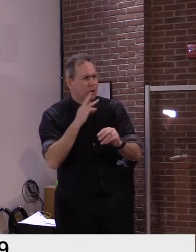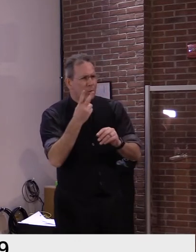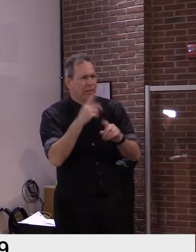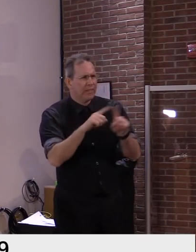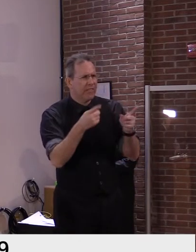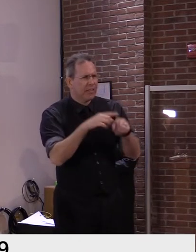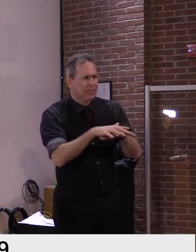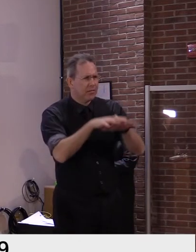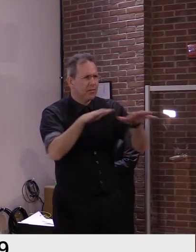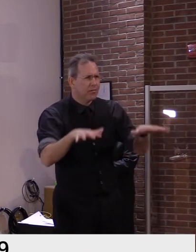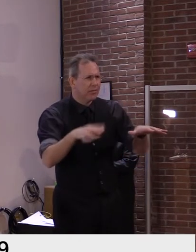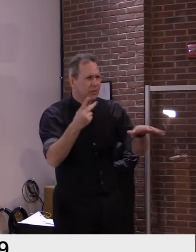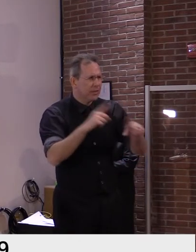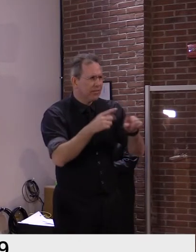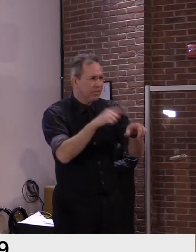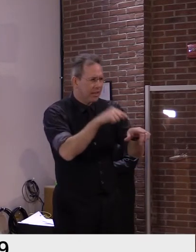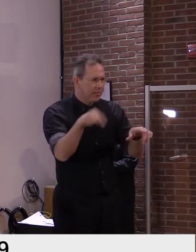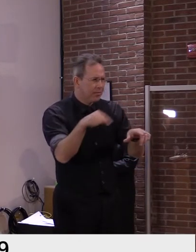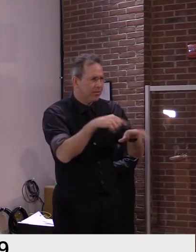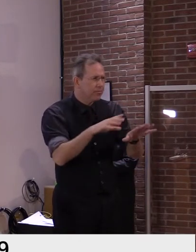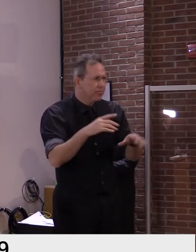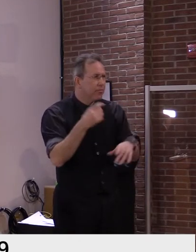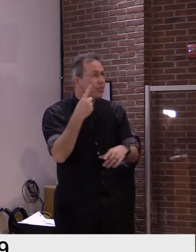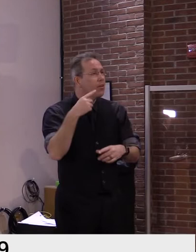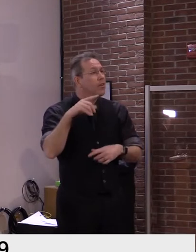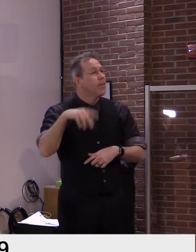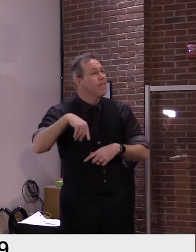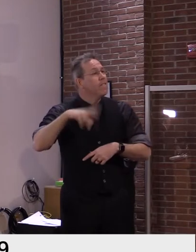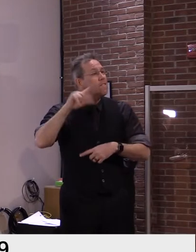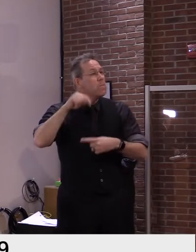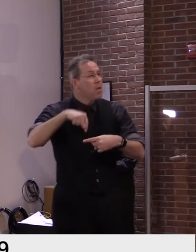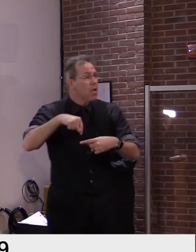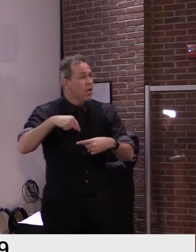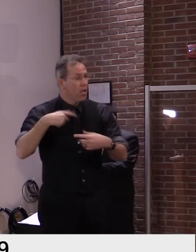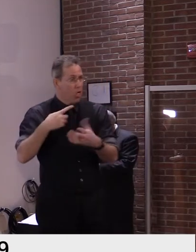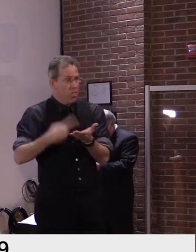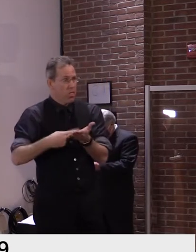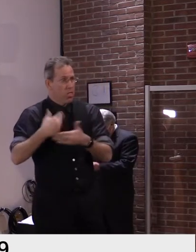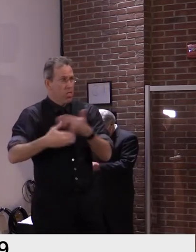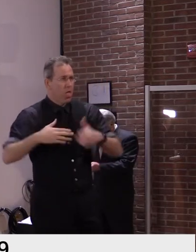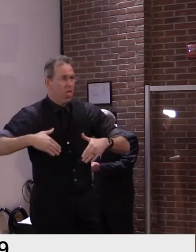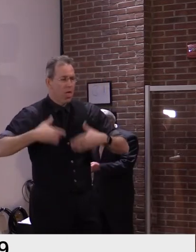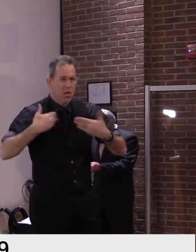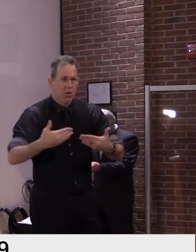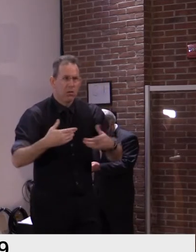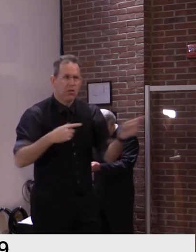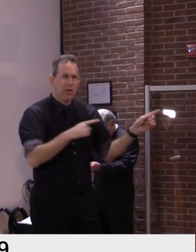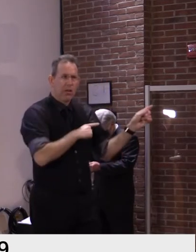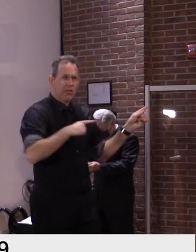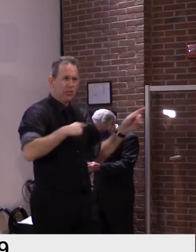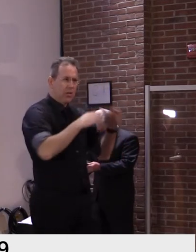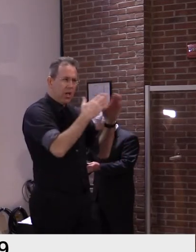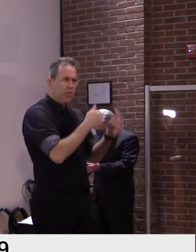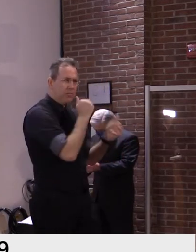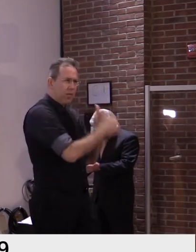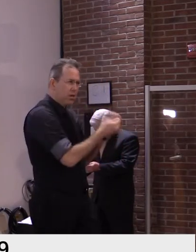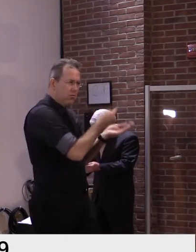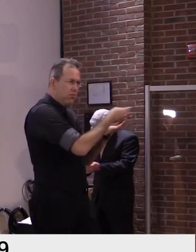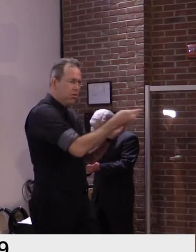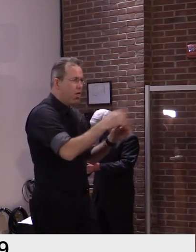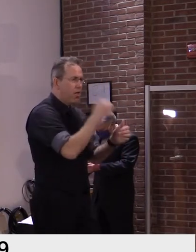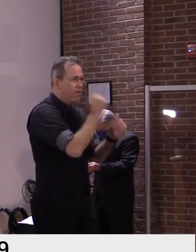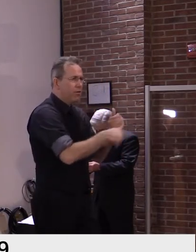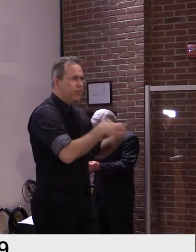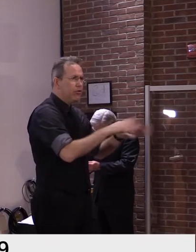state legislature, in Vermont legislature right now, that has not passed. It's passed the House and is now going before the Senate. The same